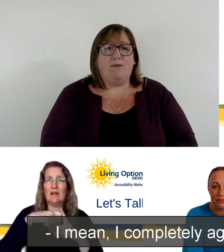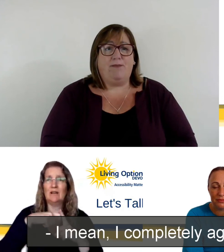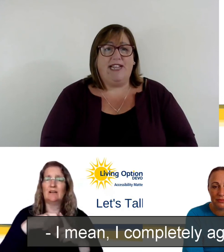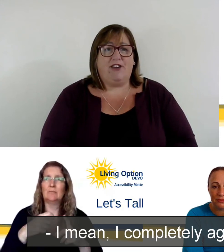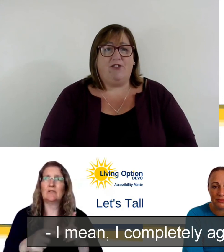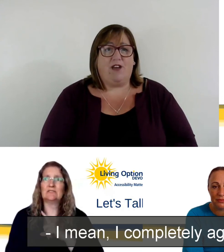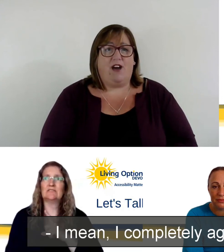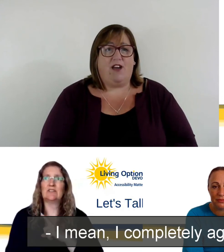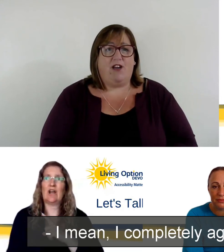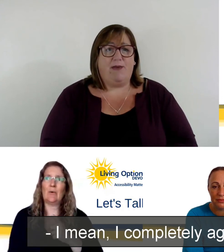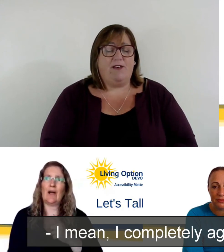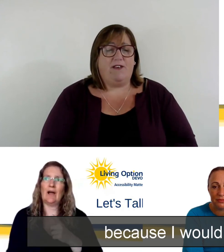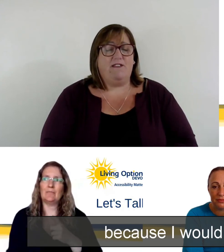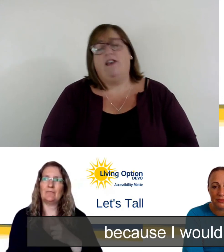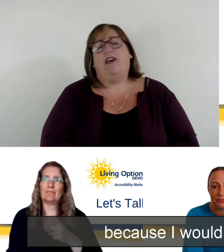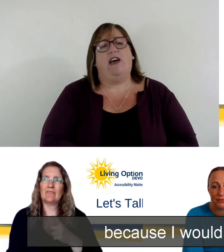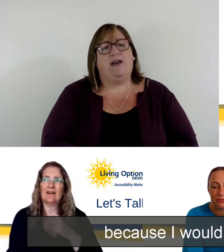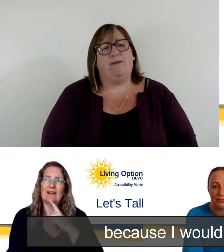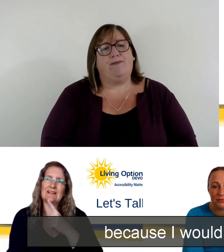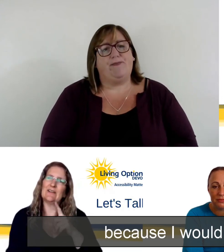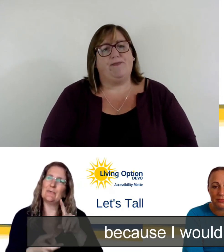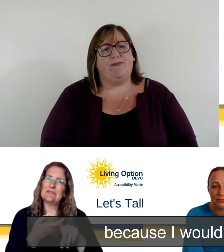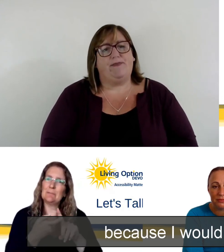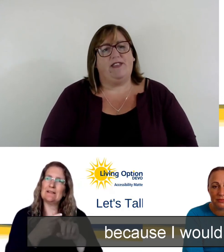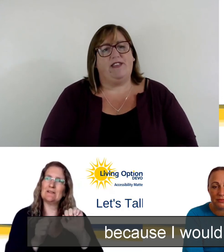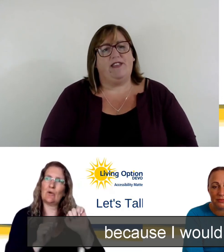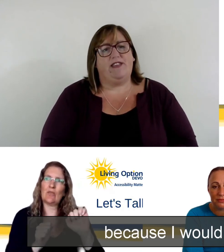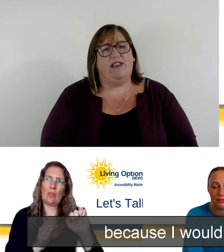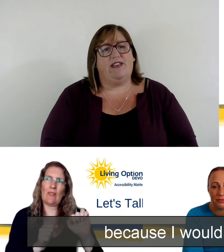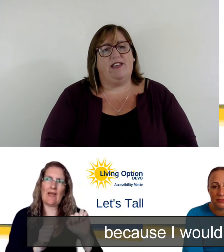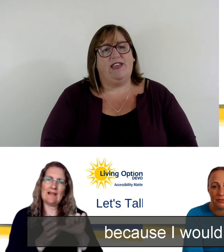I mean, I completely agree with Keira, because